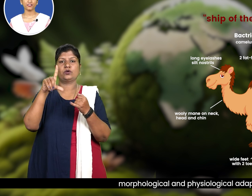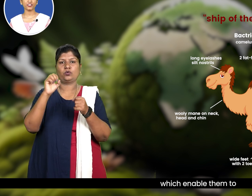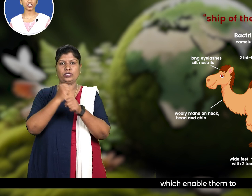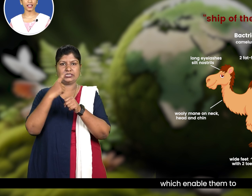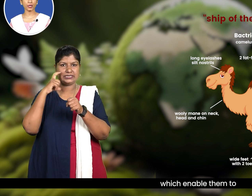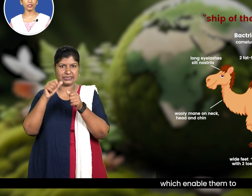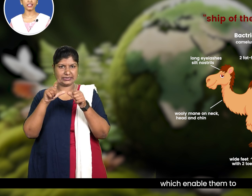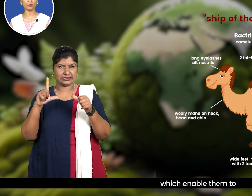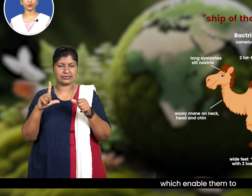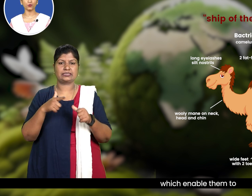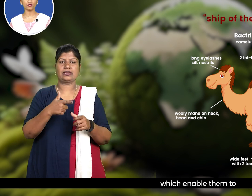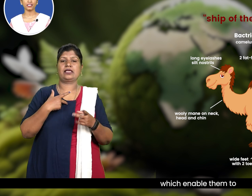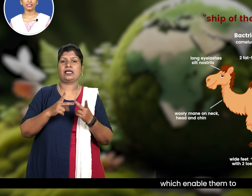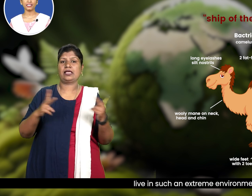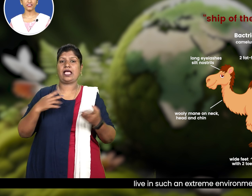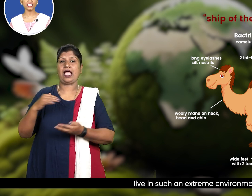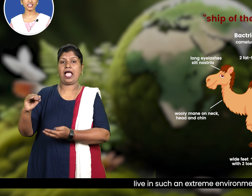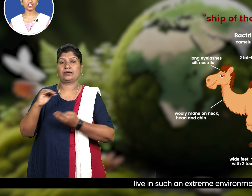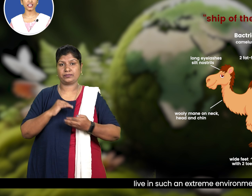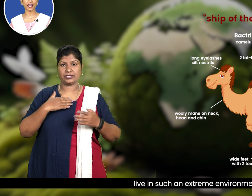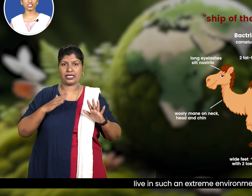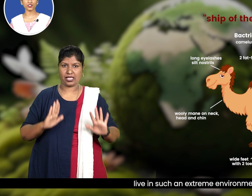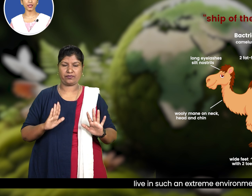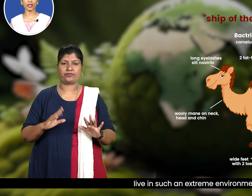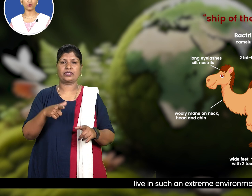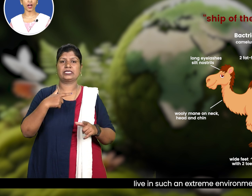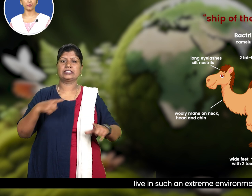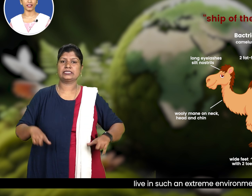which enable them to live in such an extreme environment.